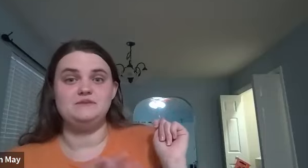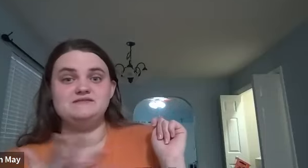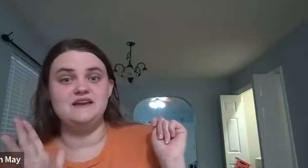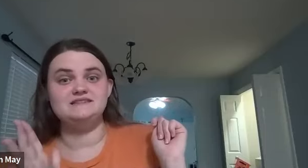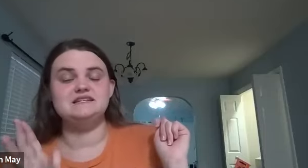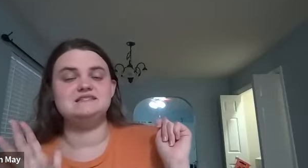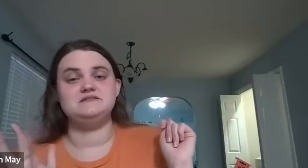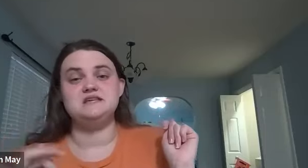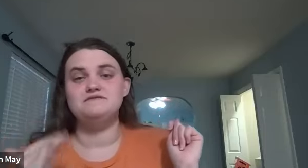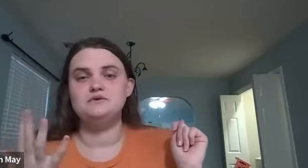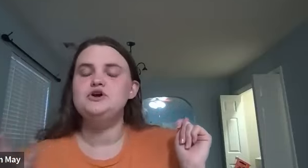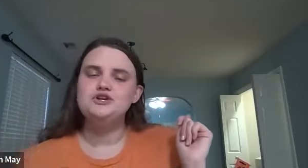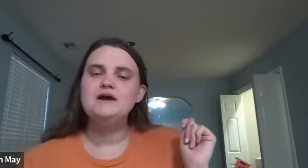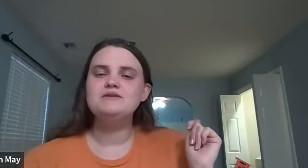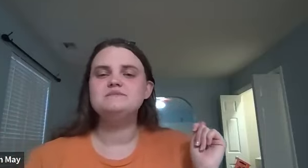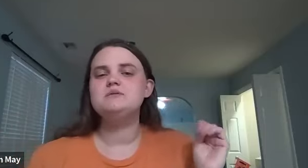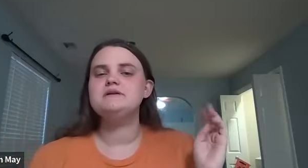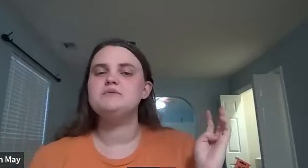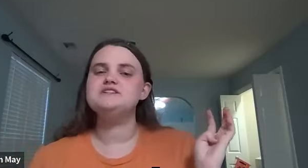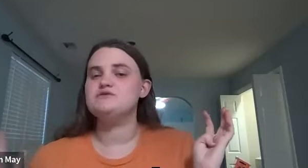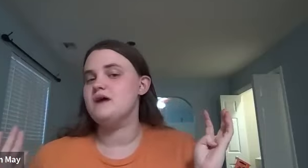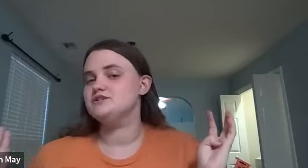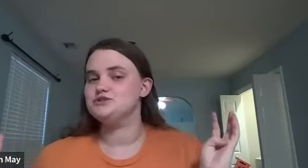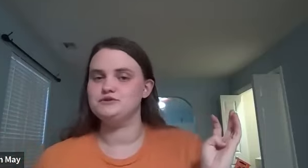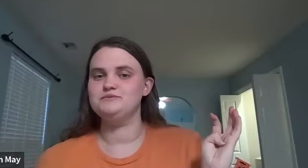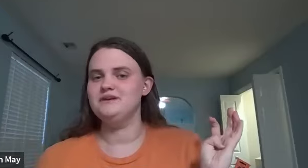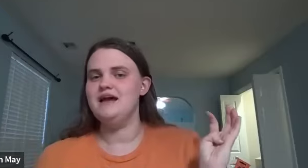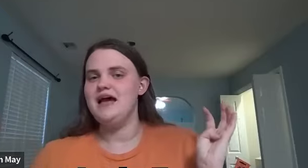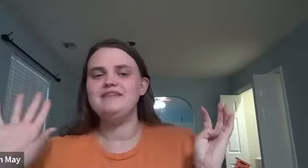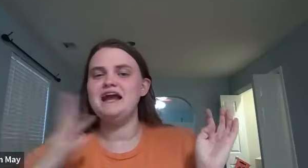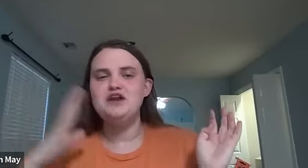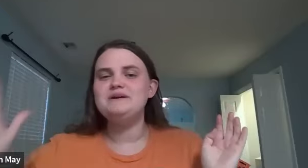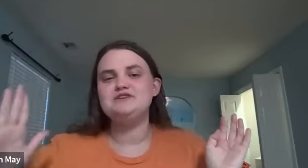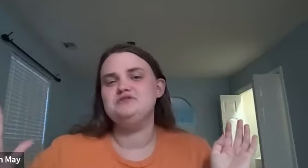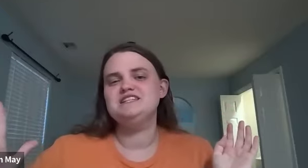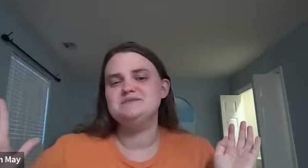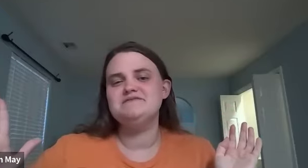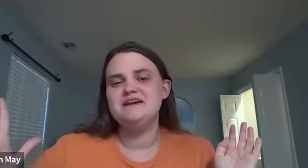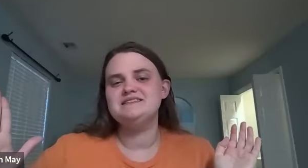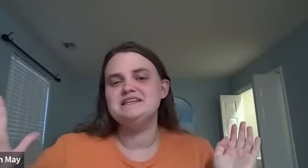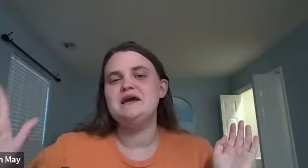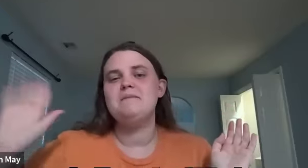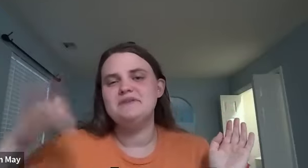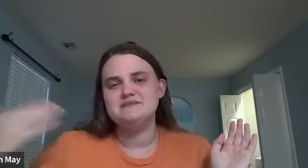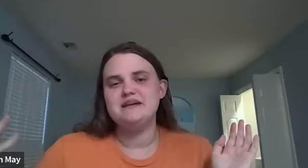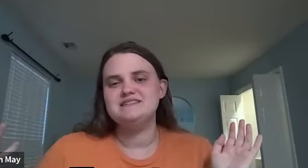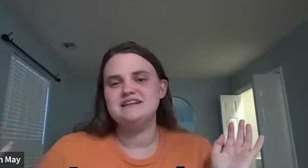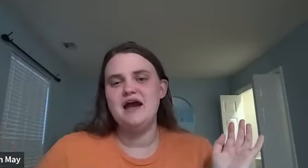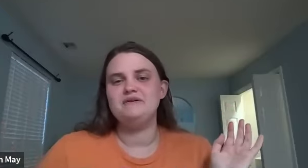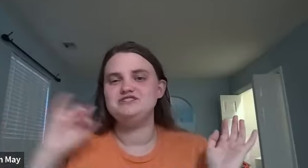that's fancy is like the sign for, you know how some people will be like, where's the restroom? And like, I know we don't use it to be fancy, but that's basically how it's